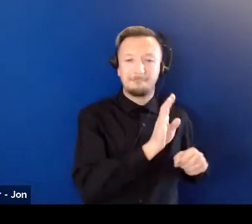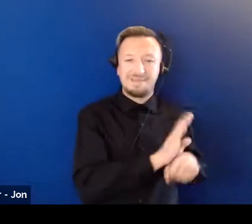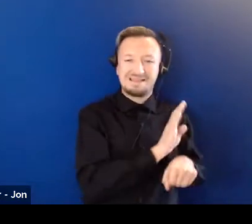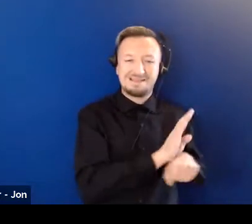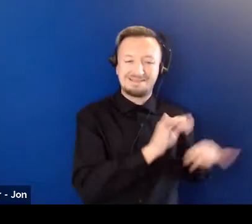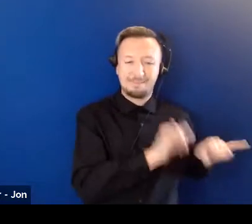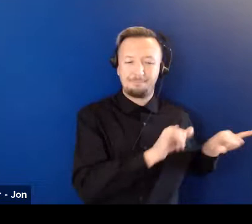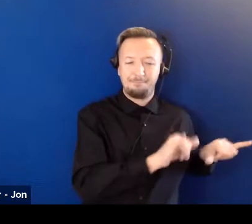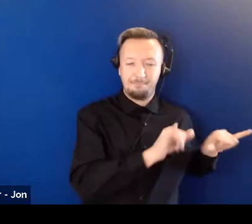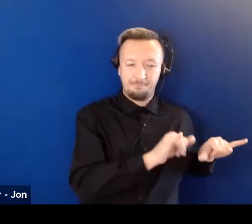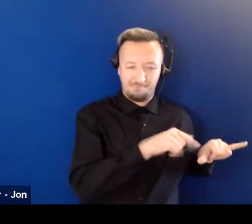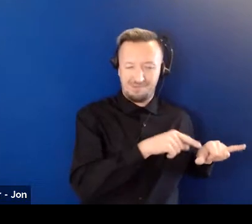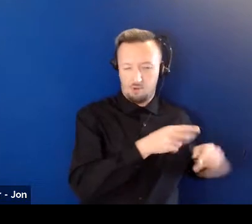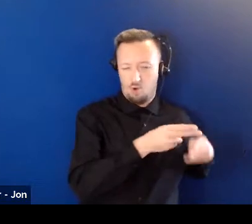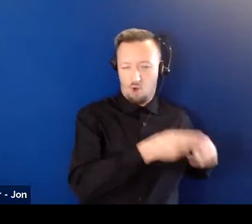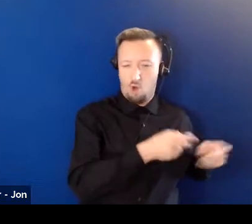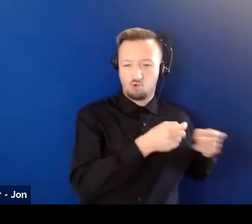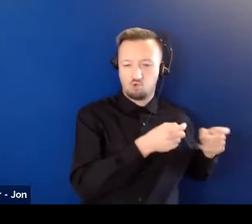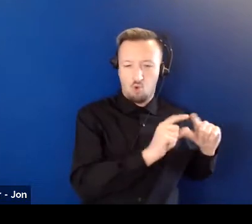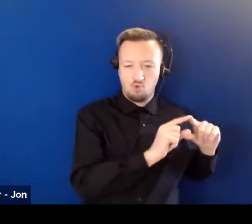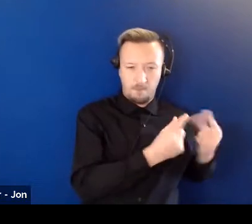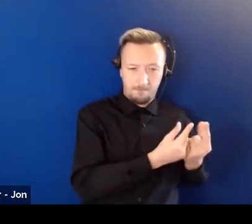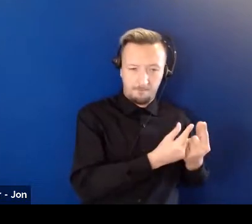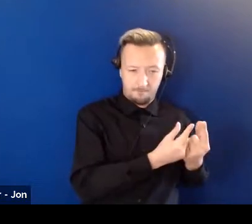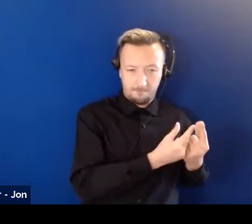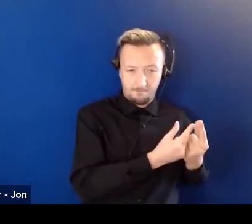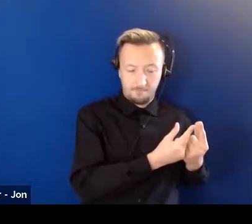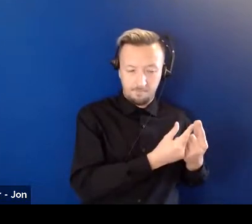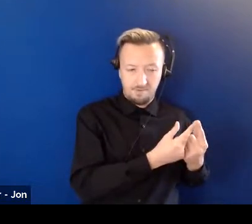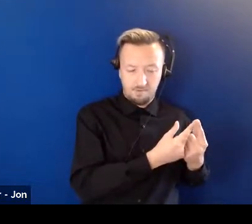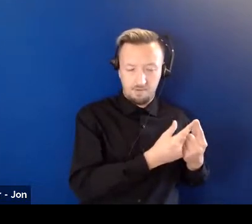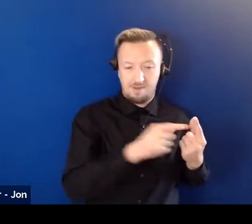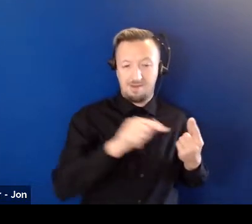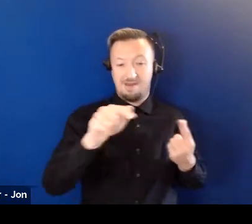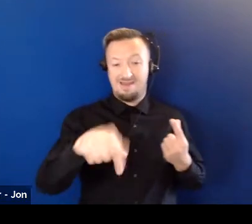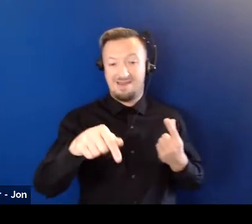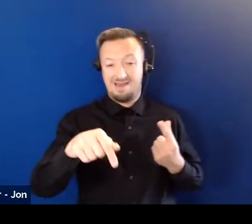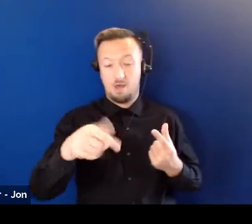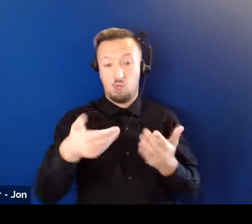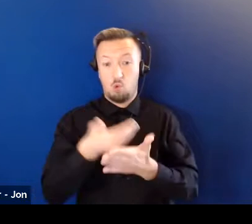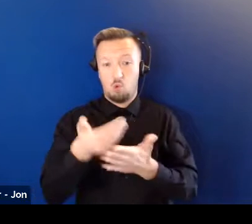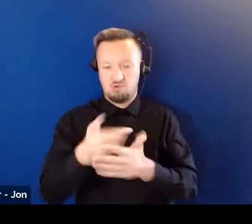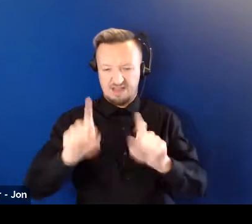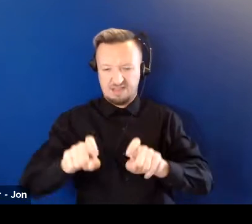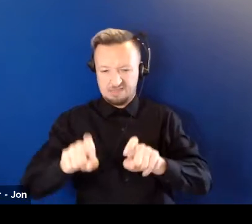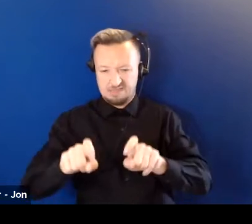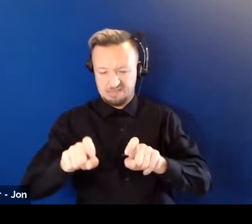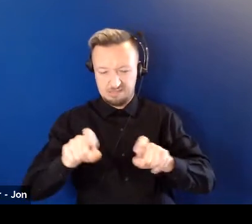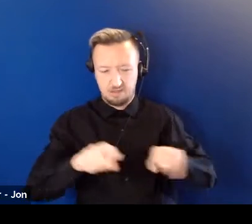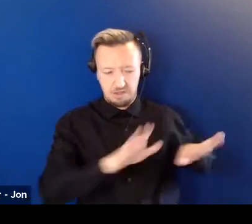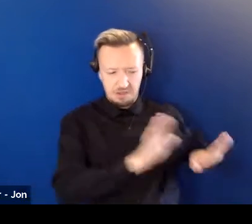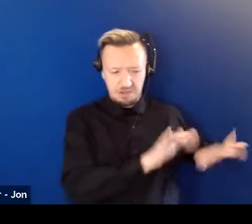Good call. And I know some of you have put in some questions, and we're going to get to the answers of those questions a little bit